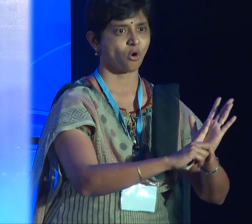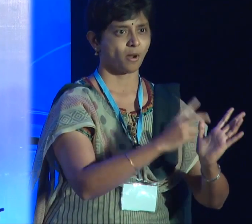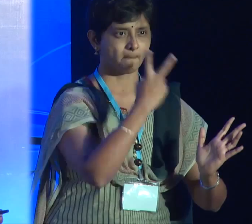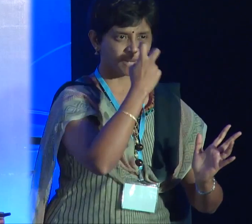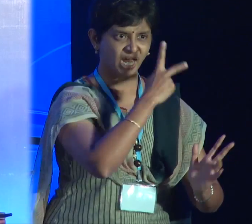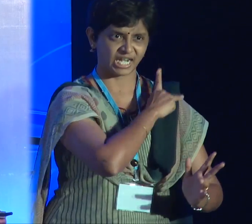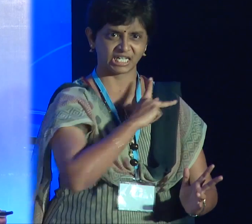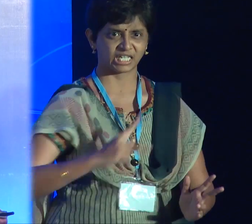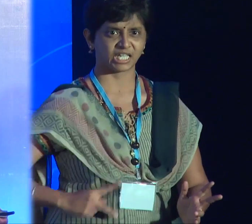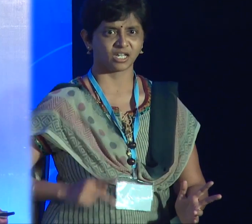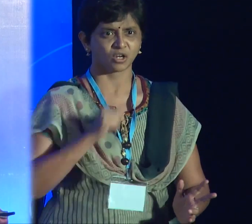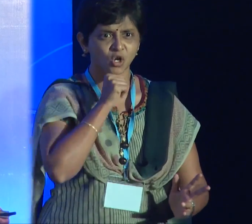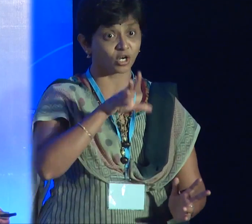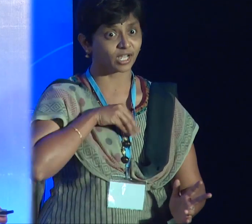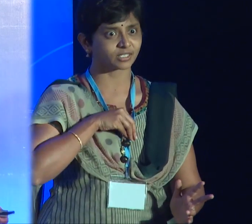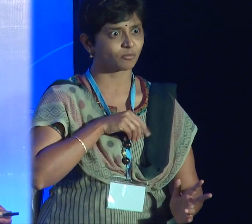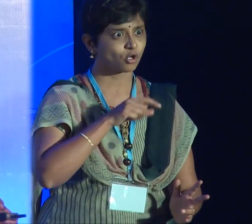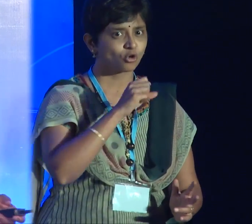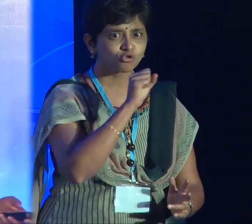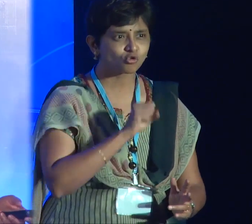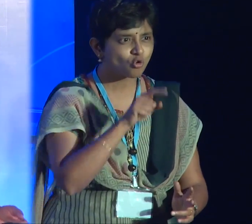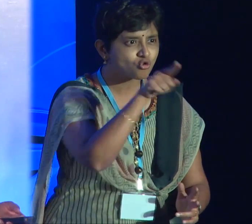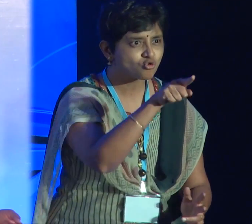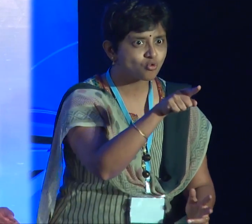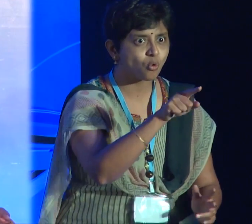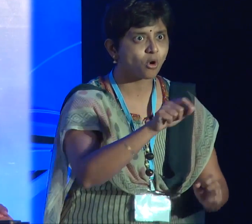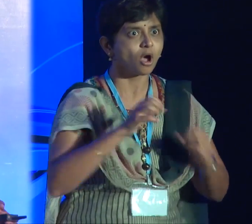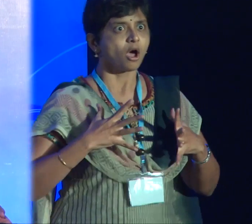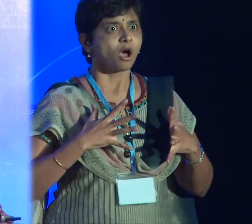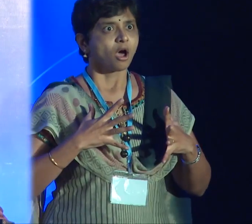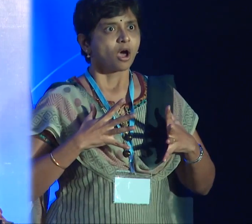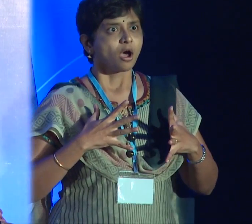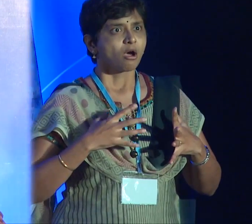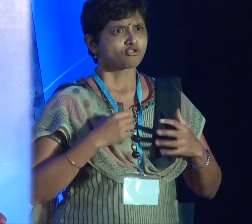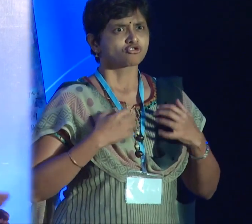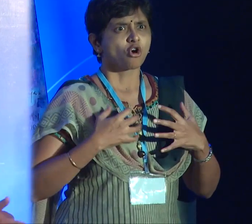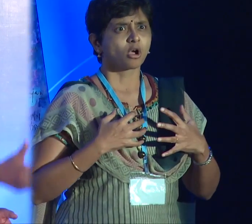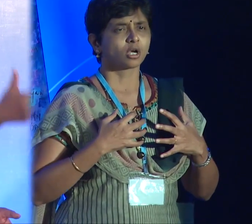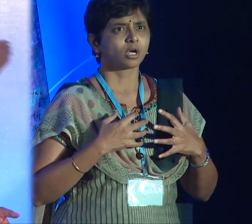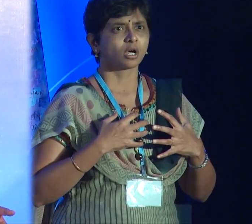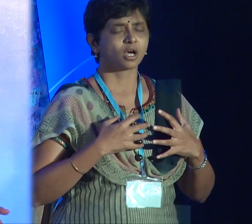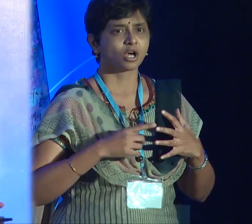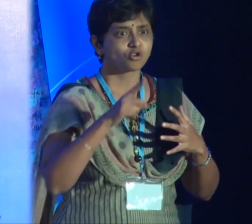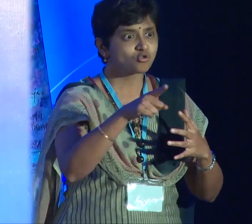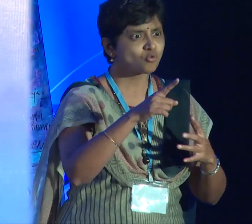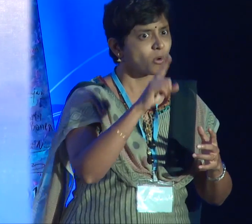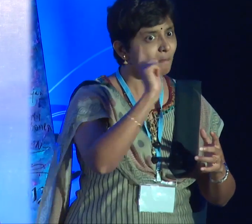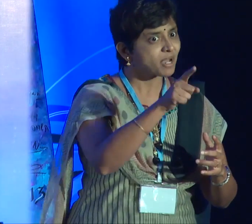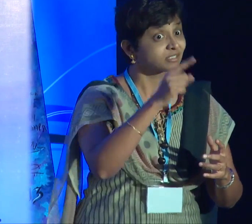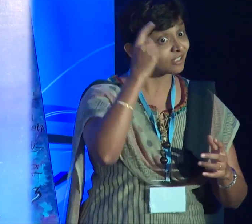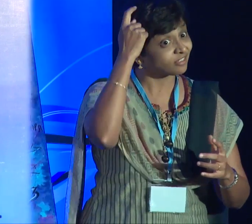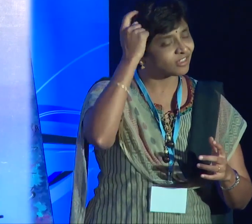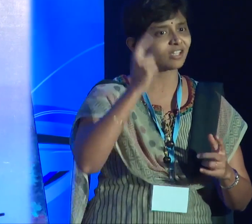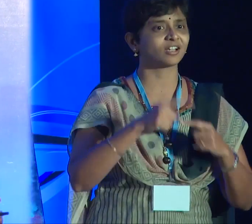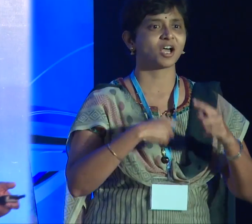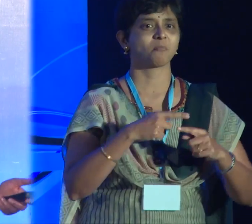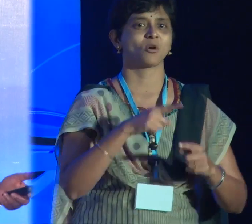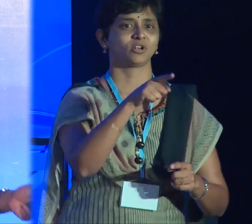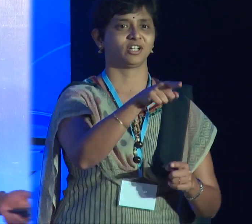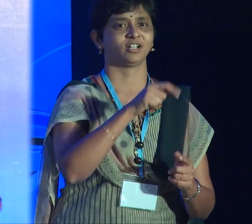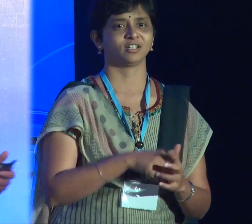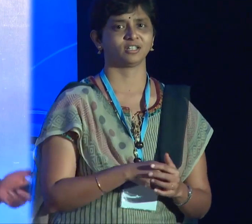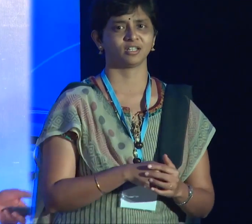king? And that's the question we have to ask ourselves. Would he be included in the